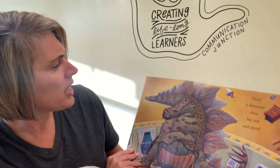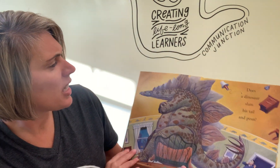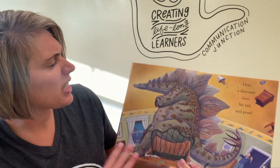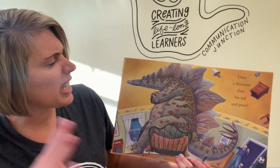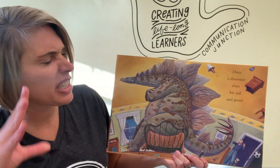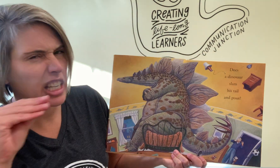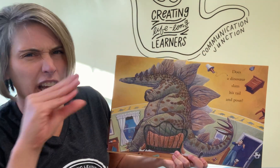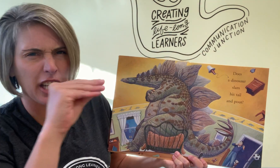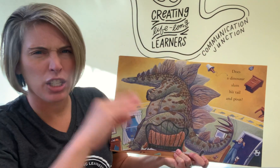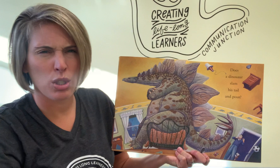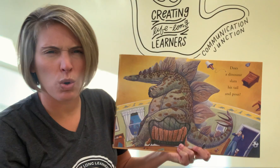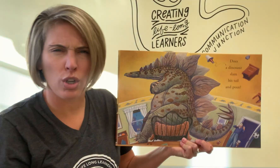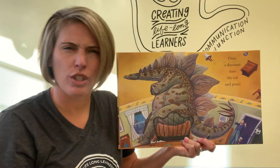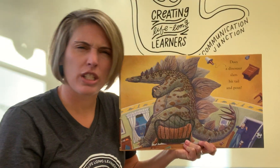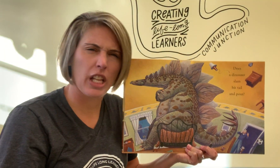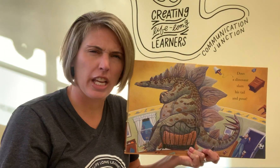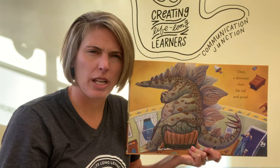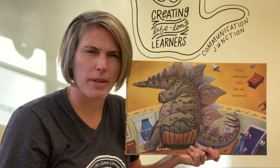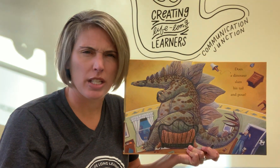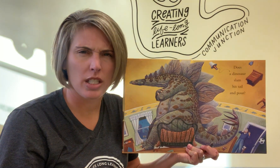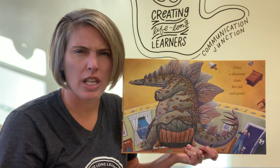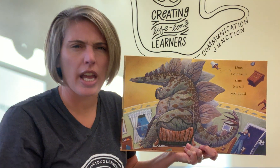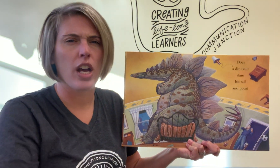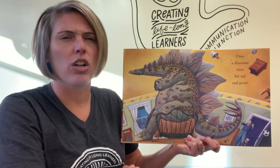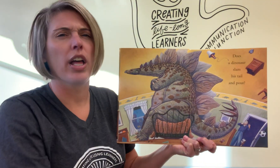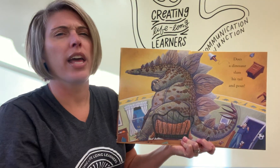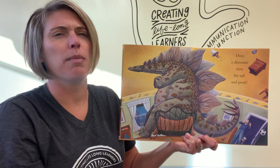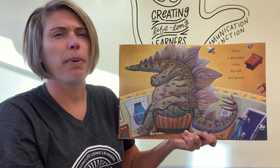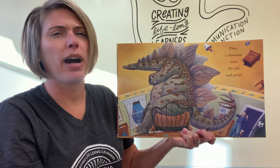Does a dinosaur slam his tail and pout?